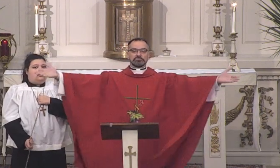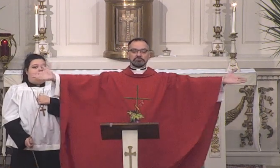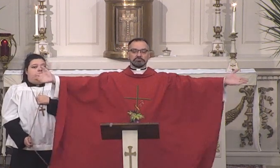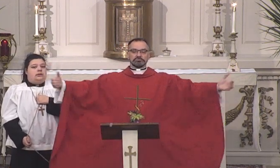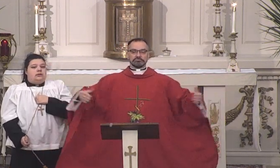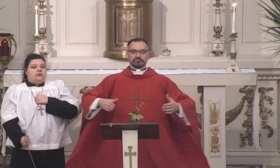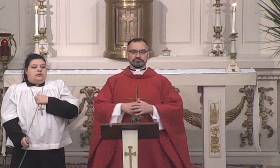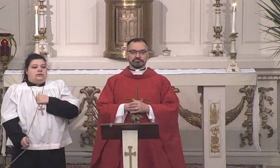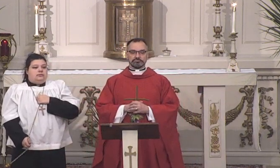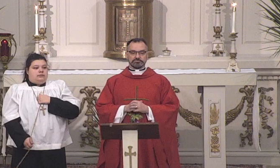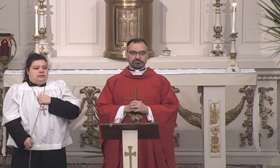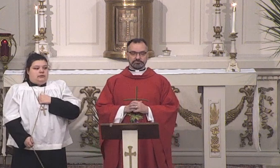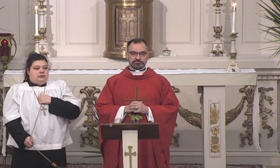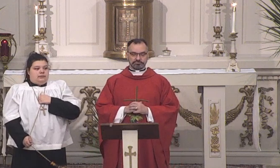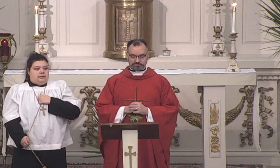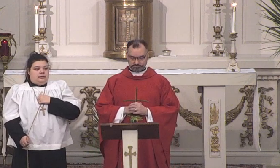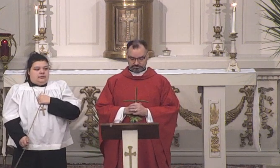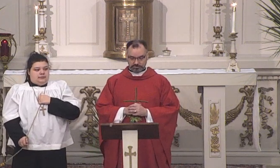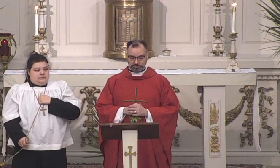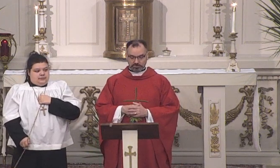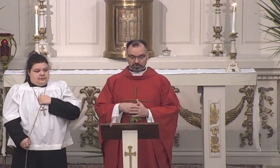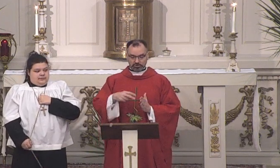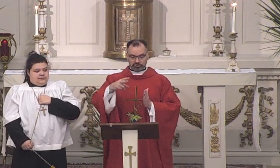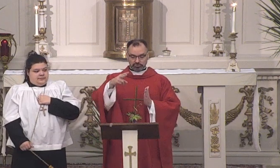The Lord be with you.